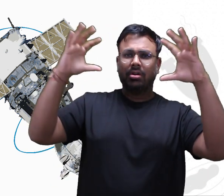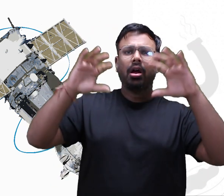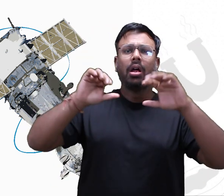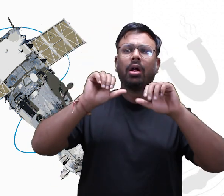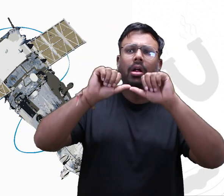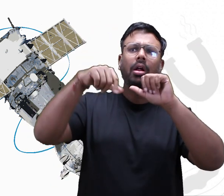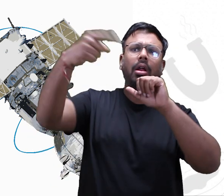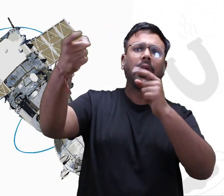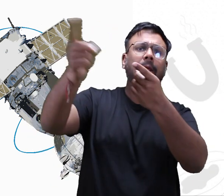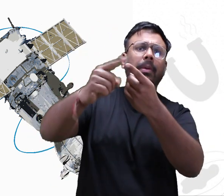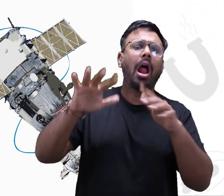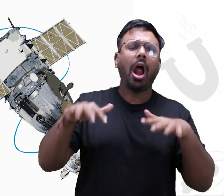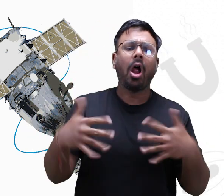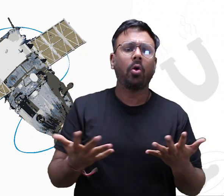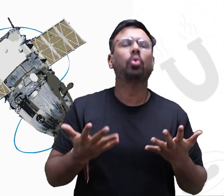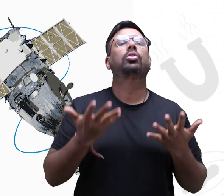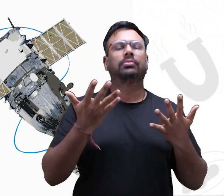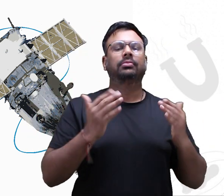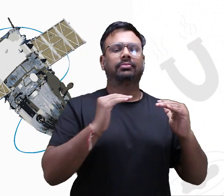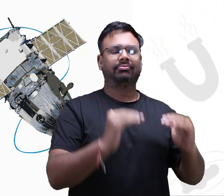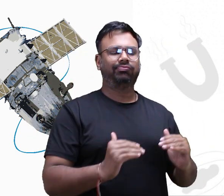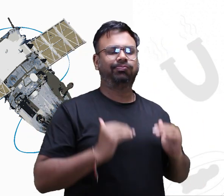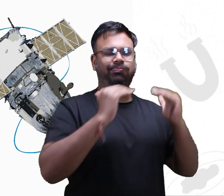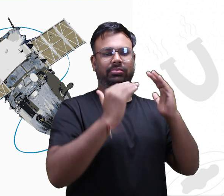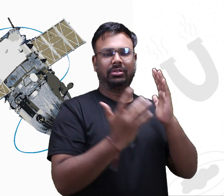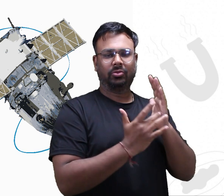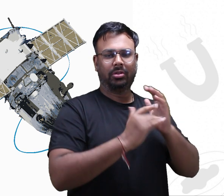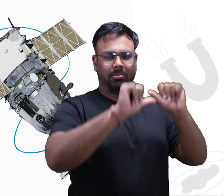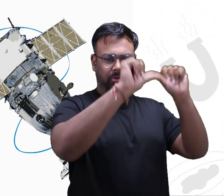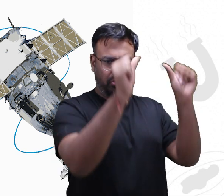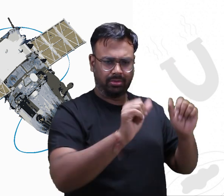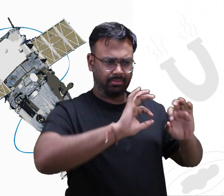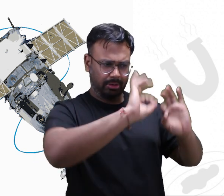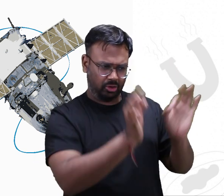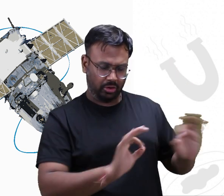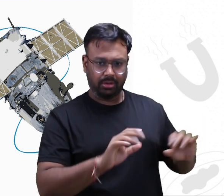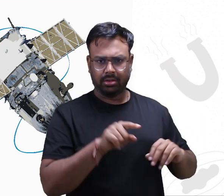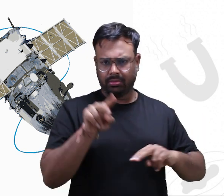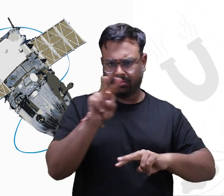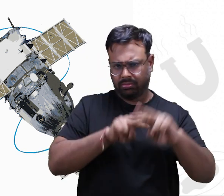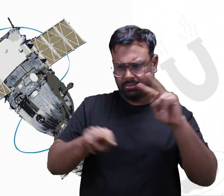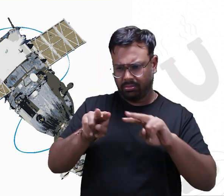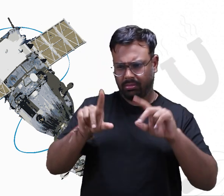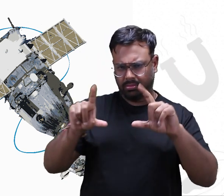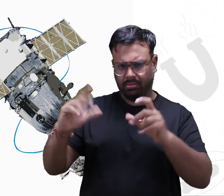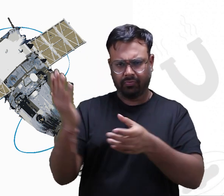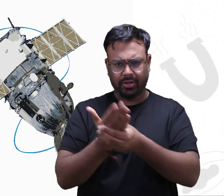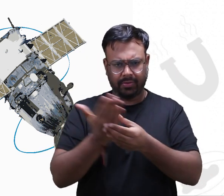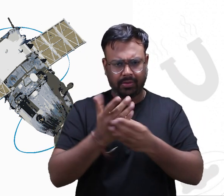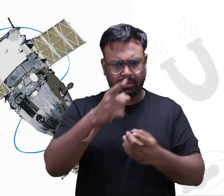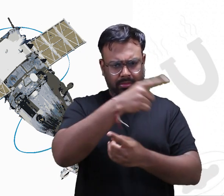Predictions models. Advanced modeling to forecast the onset and impact of La